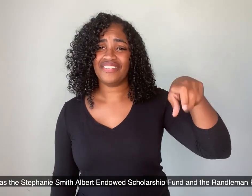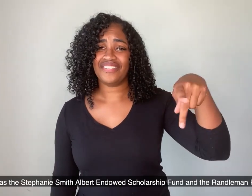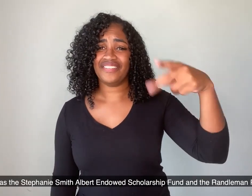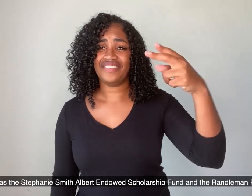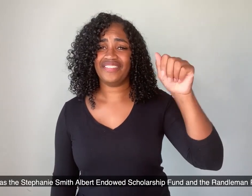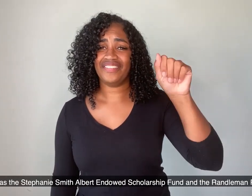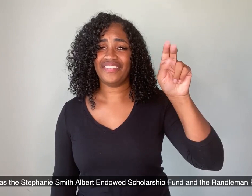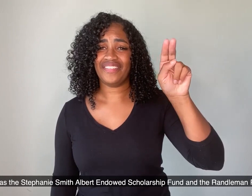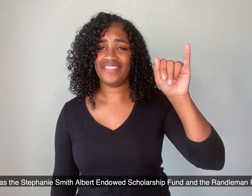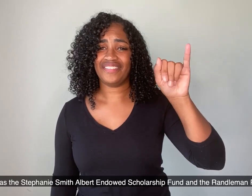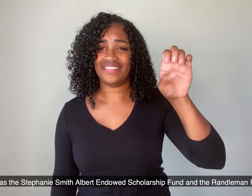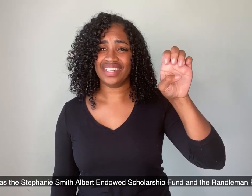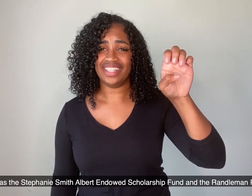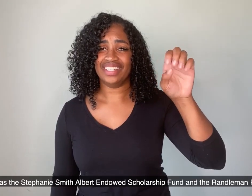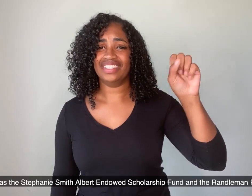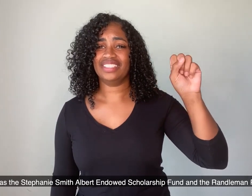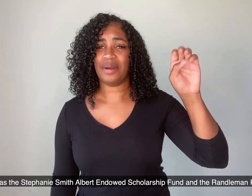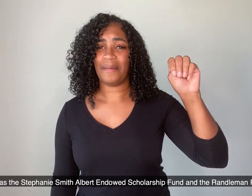Fund and